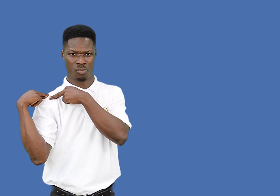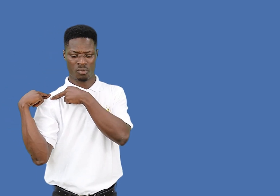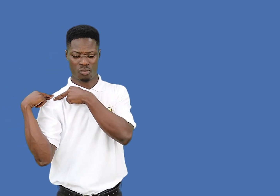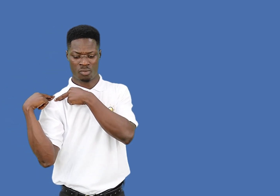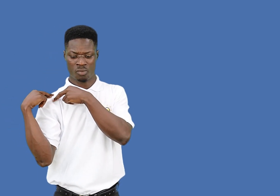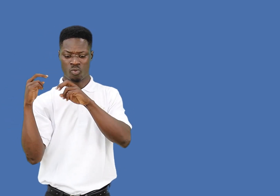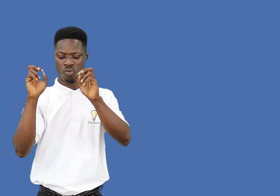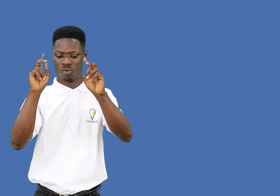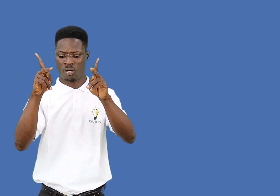devices like speaker